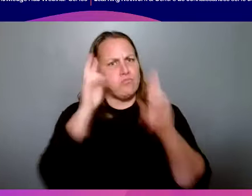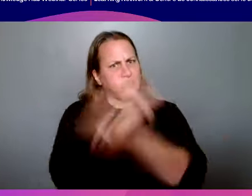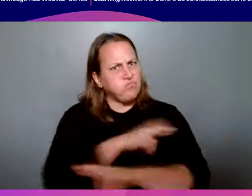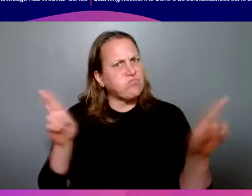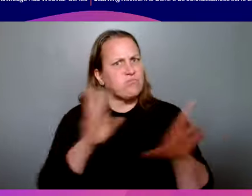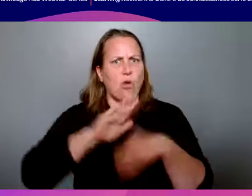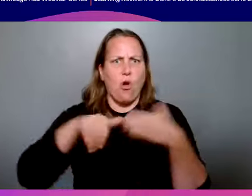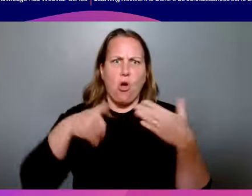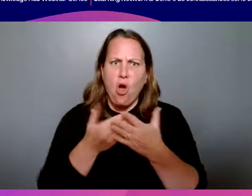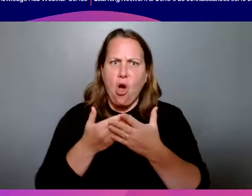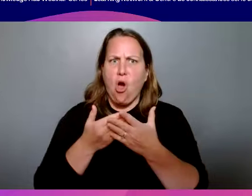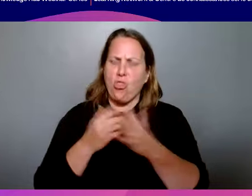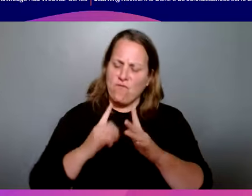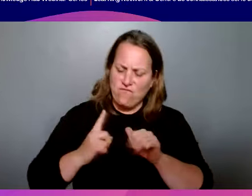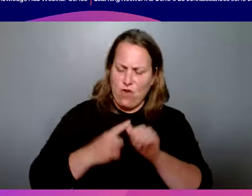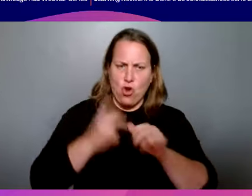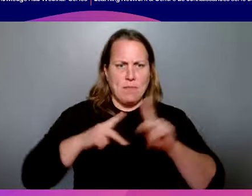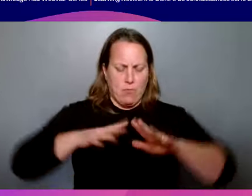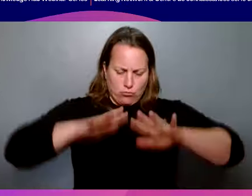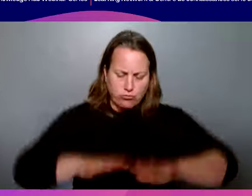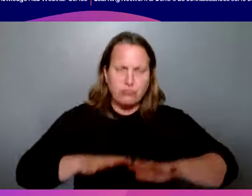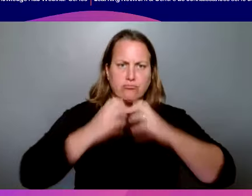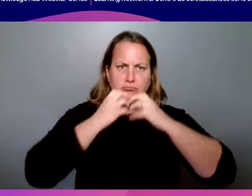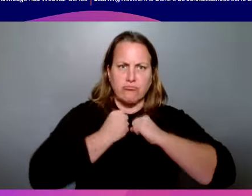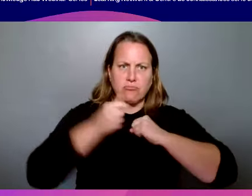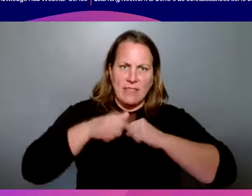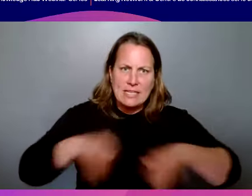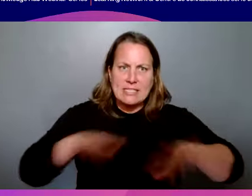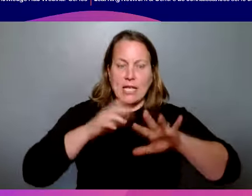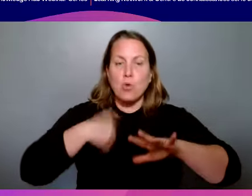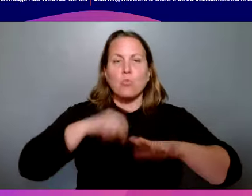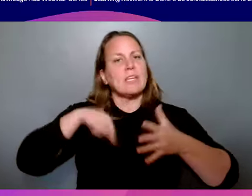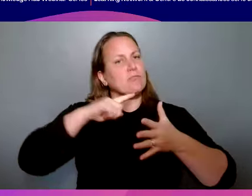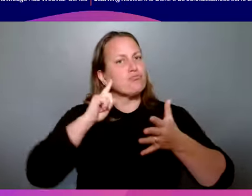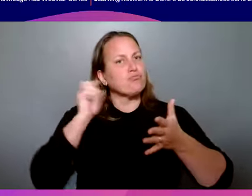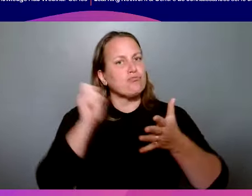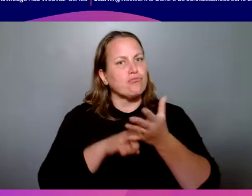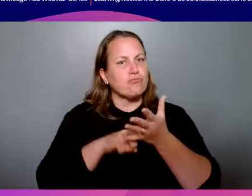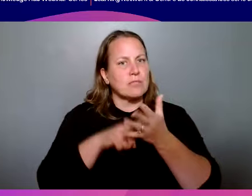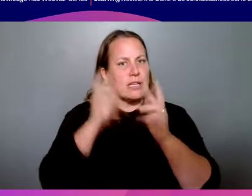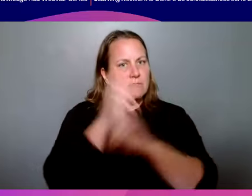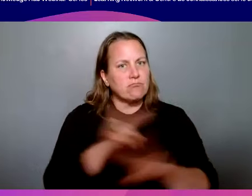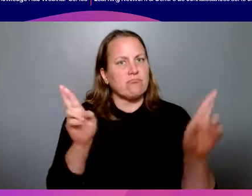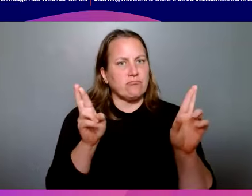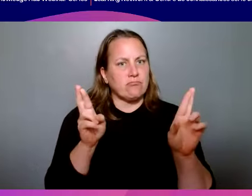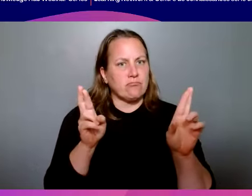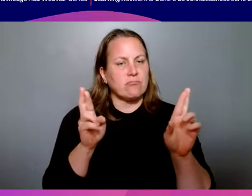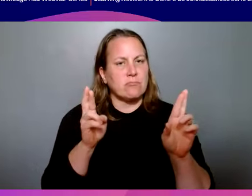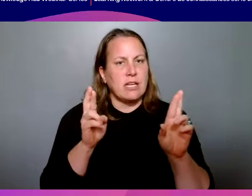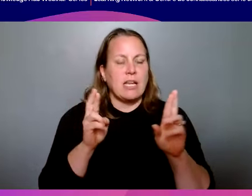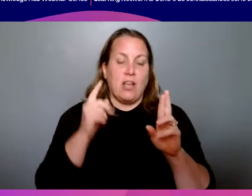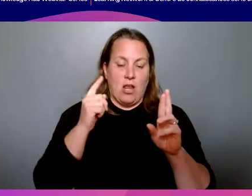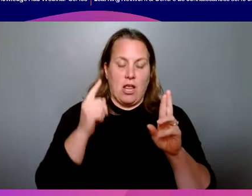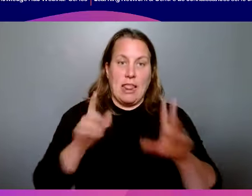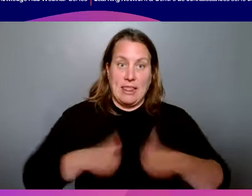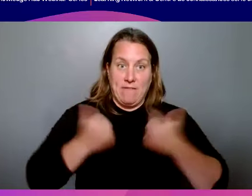first inhabitants of this land and recognize that an acknowledgement of Indigenous land and sovereignty comes with a responsibility to